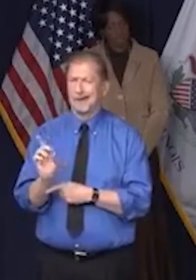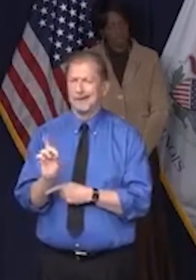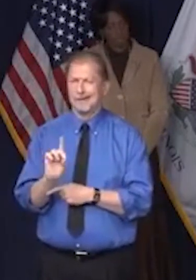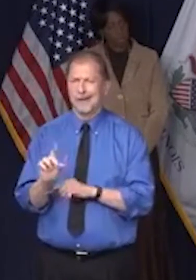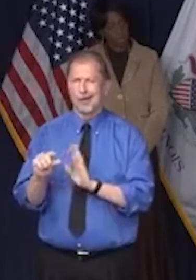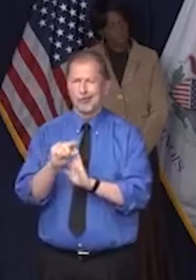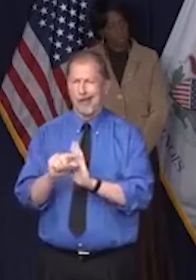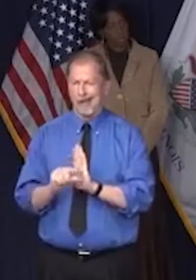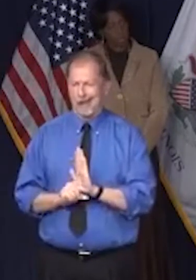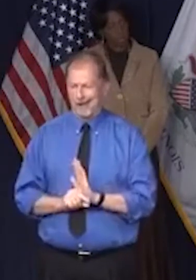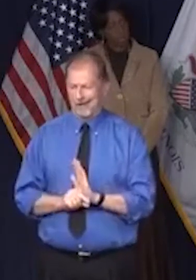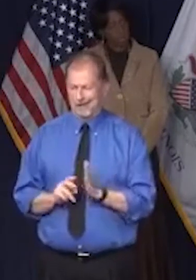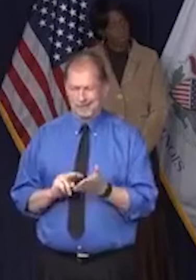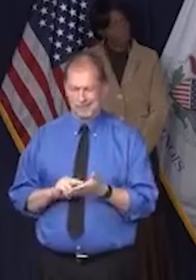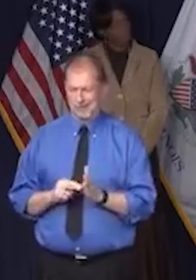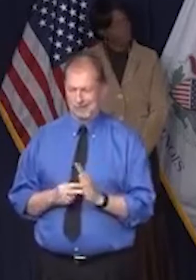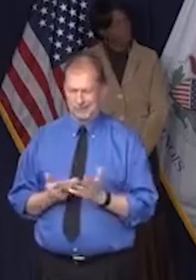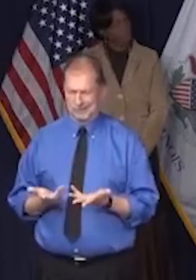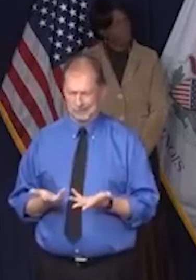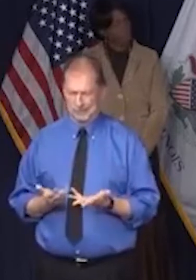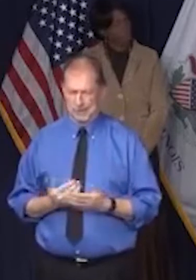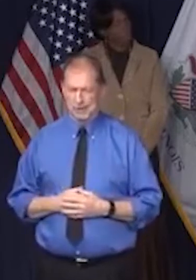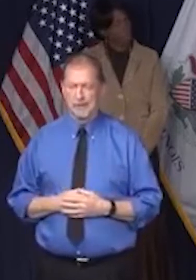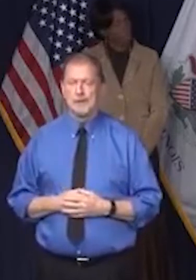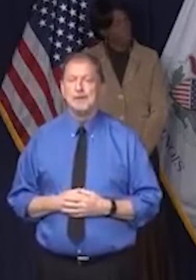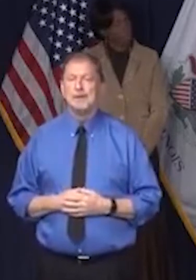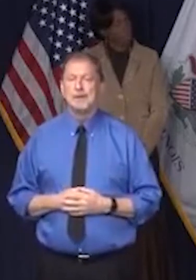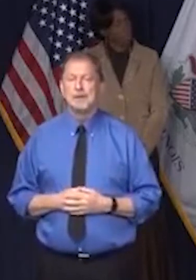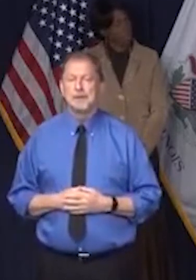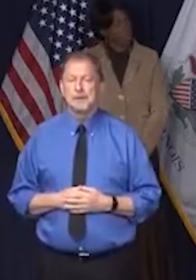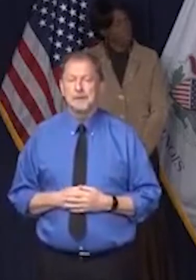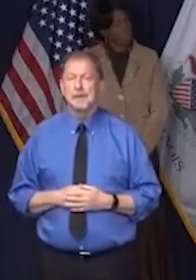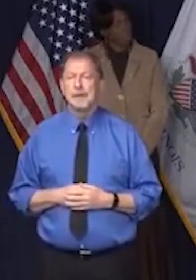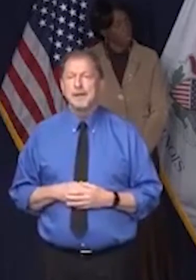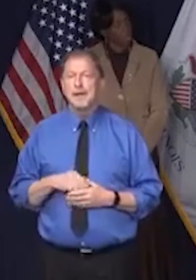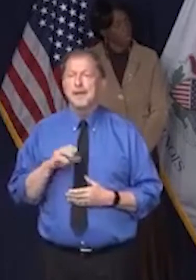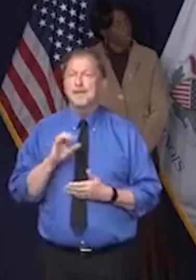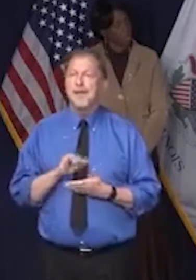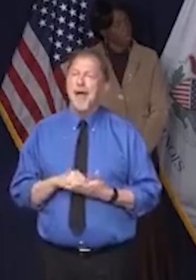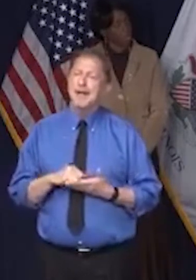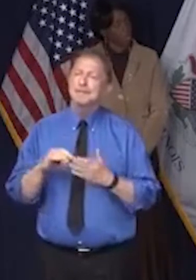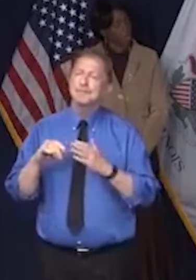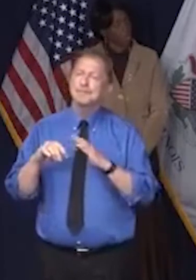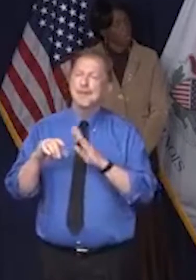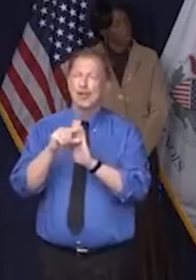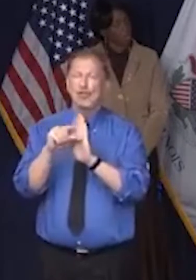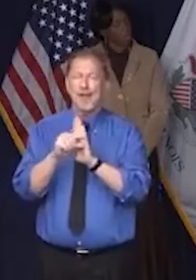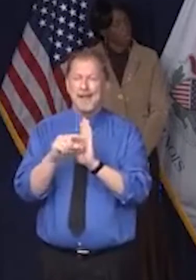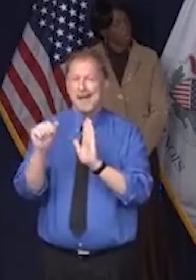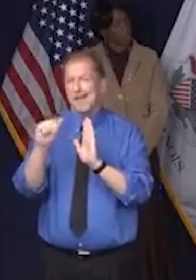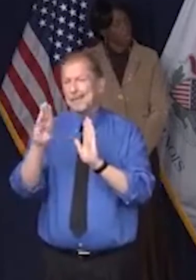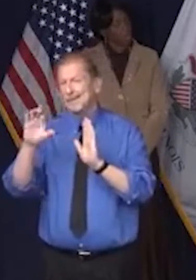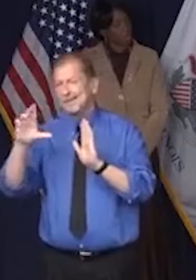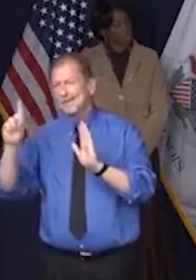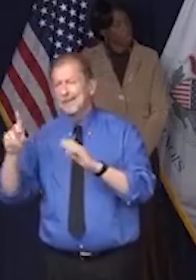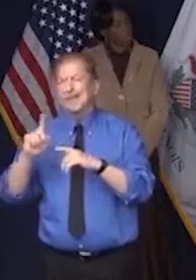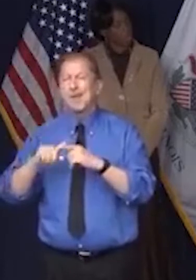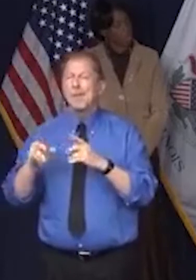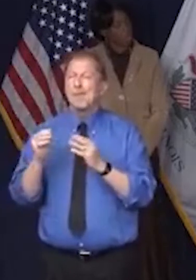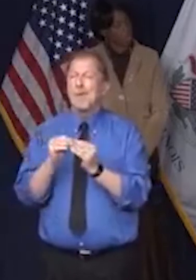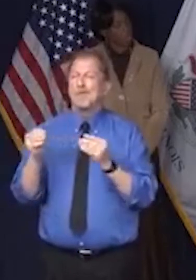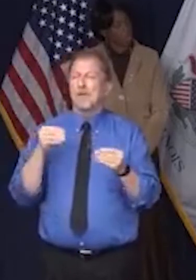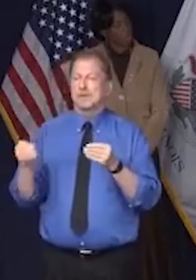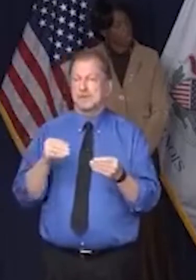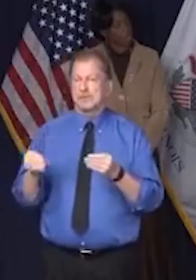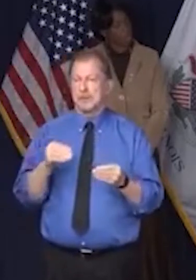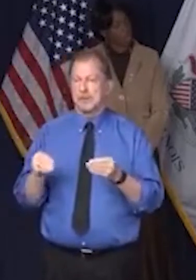Yeah. We're not intended to say non-grading or grading. It's just we want students